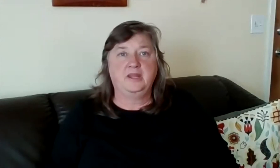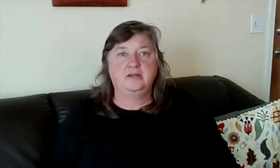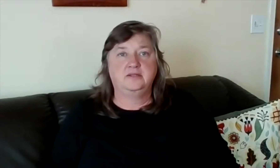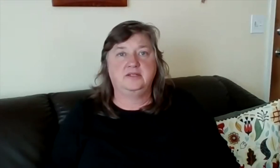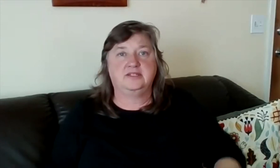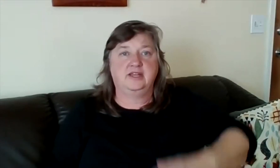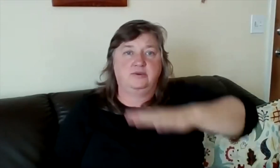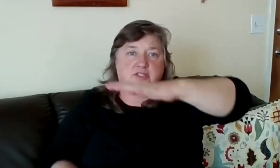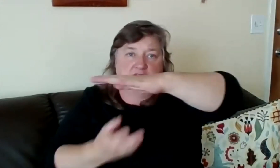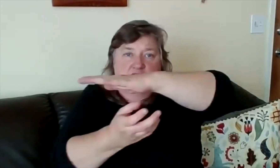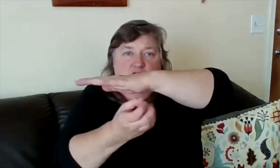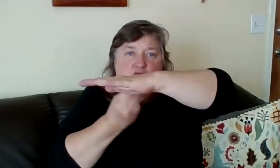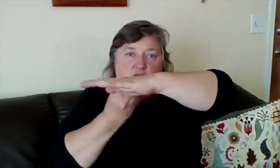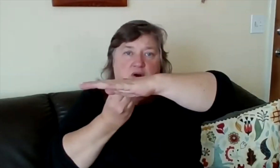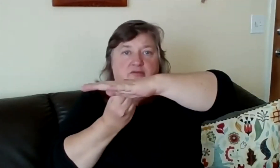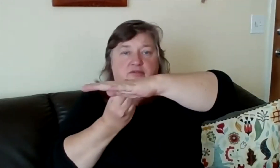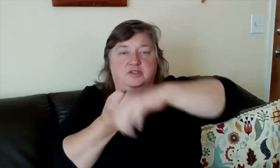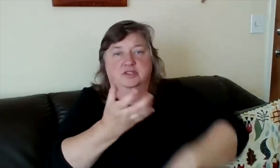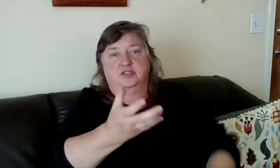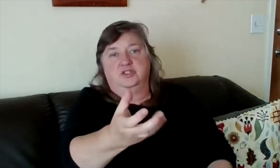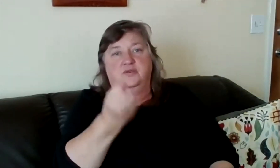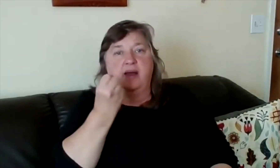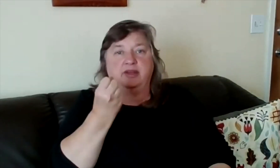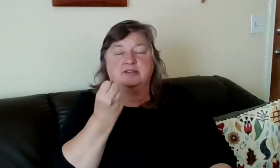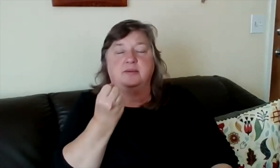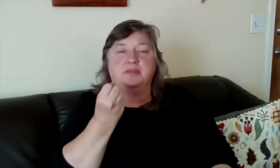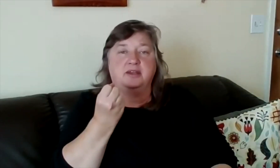to distinguish that it's a drawer versus just grabbing something.